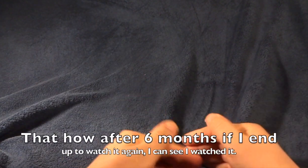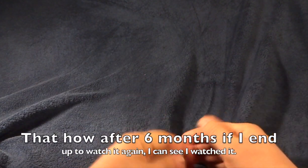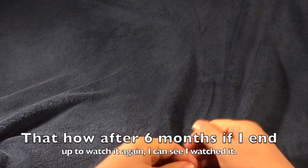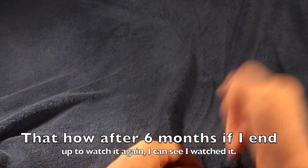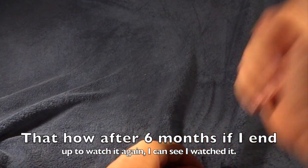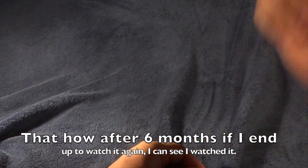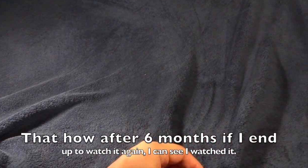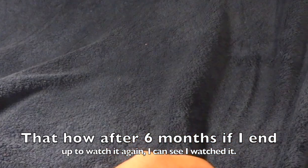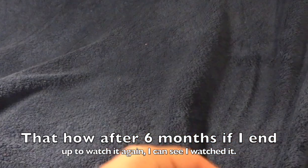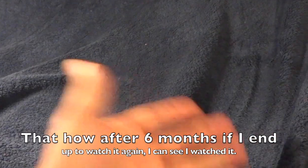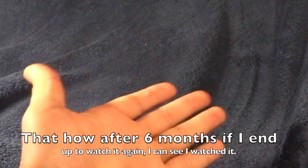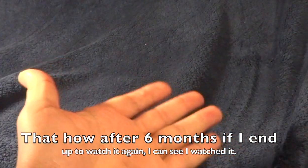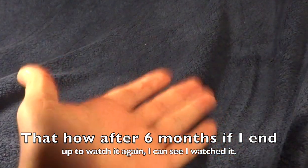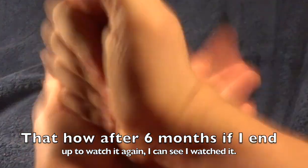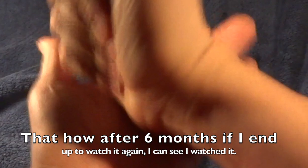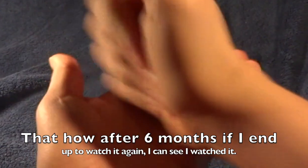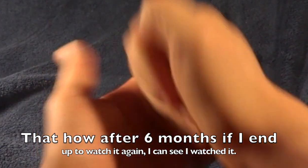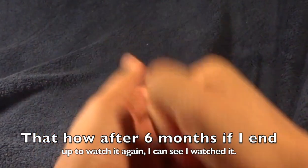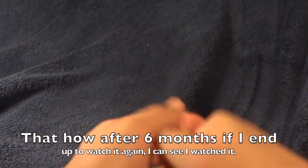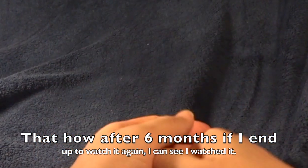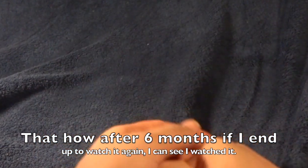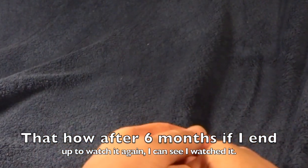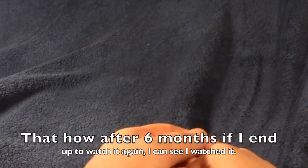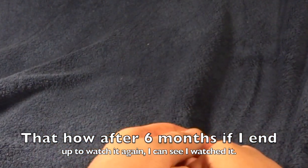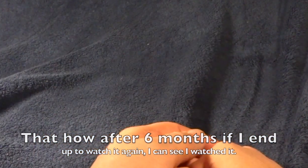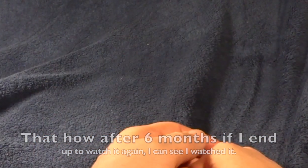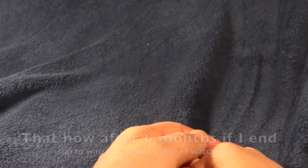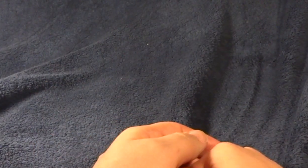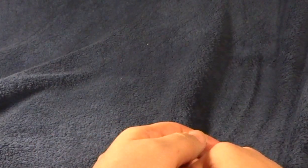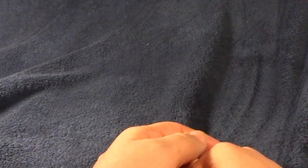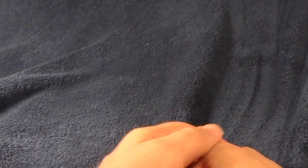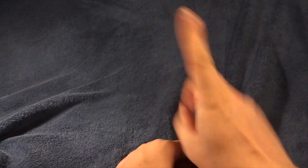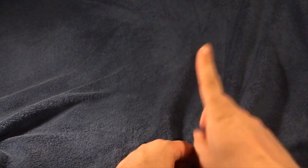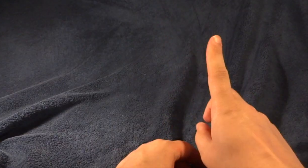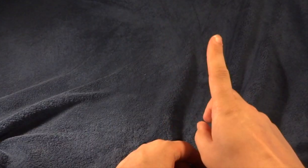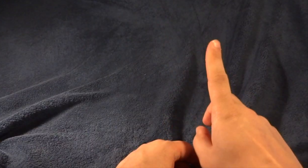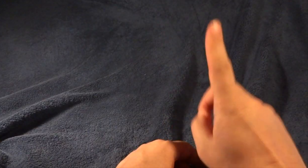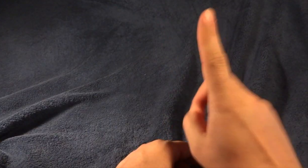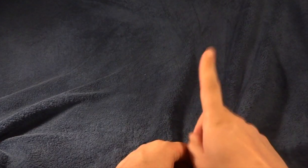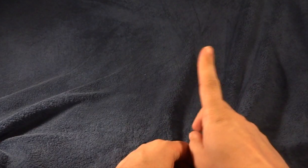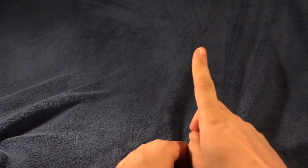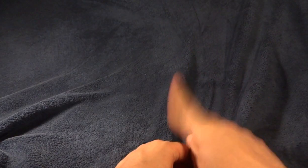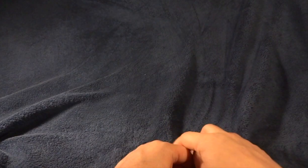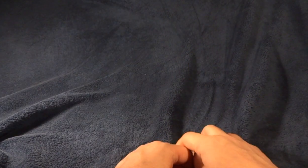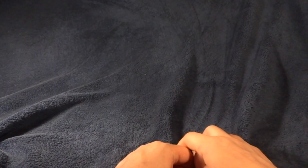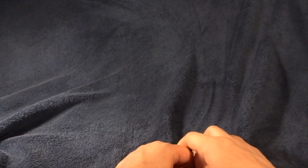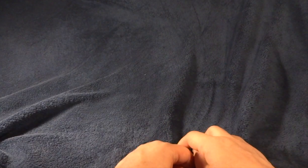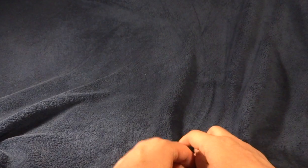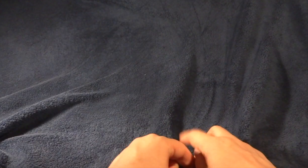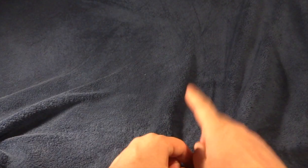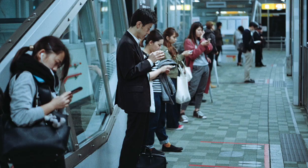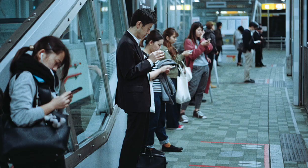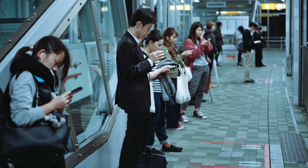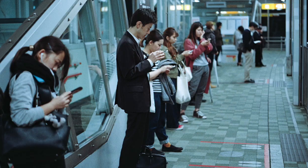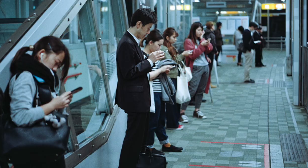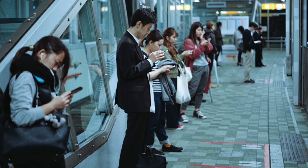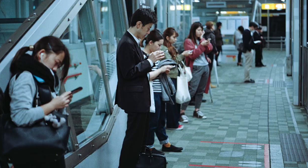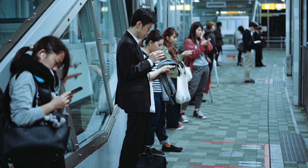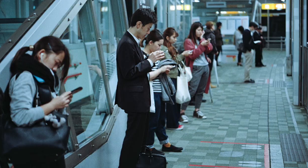like stamp. I watched this. Always the first thing is communication.